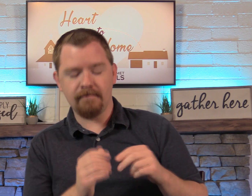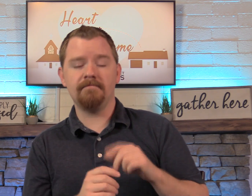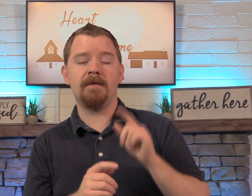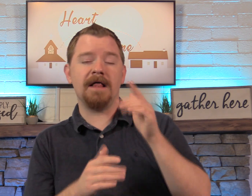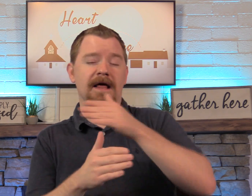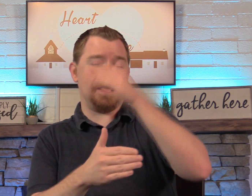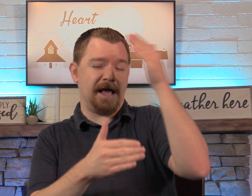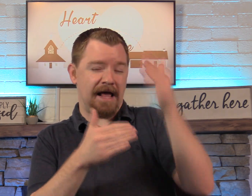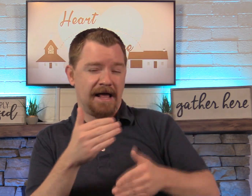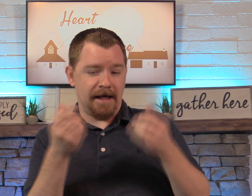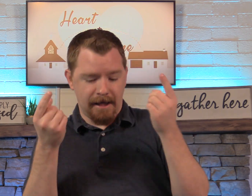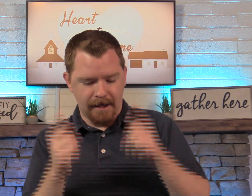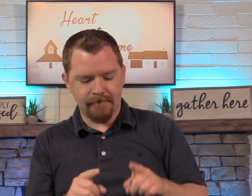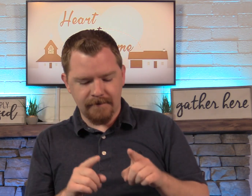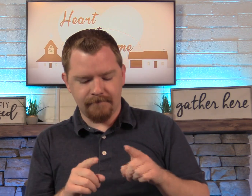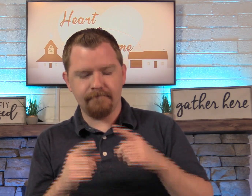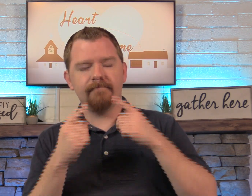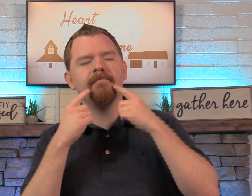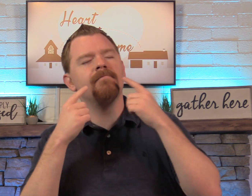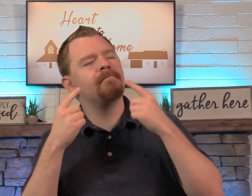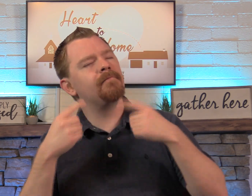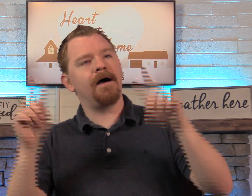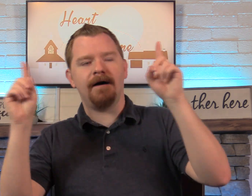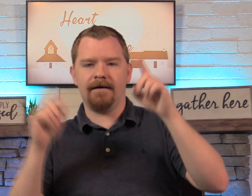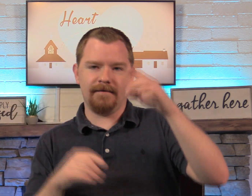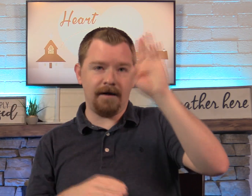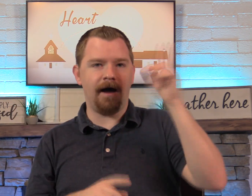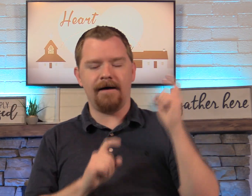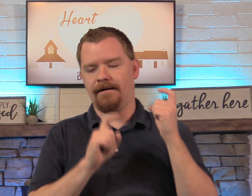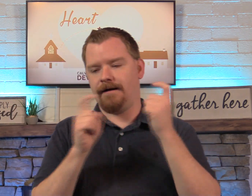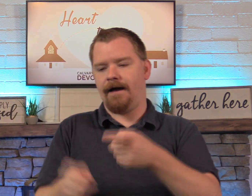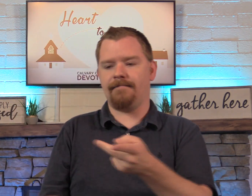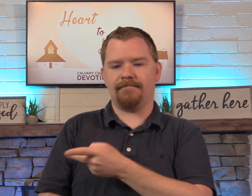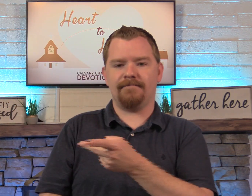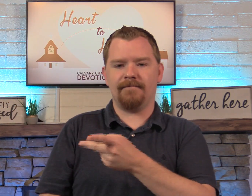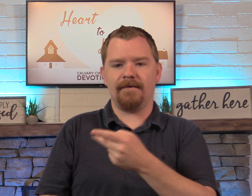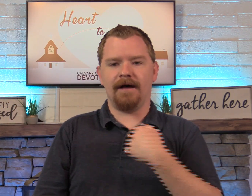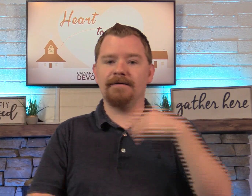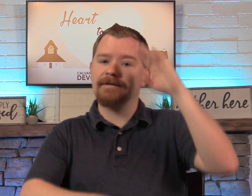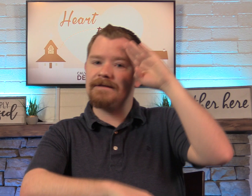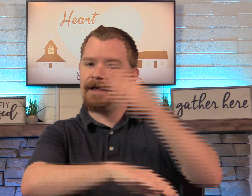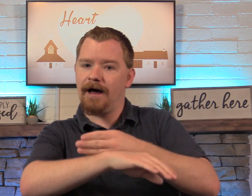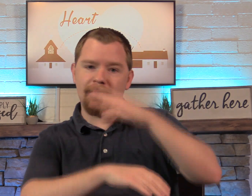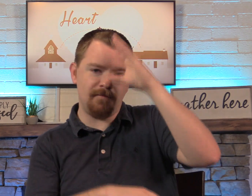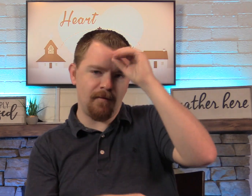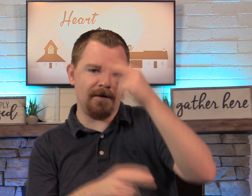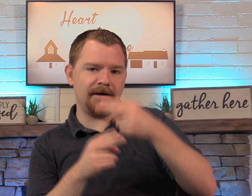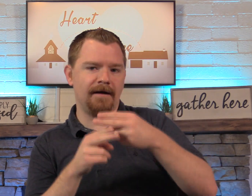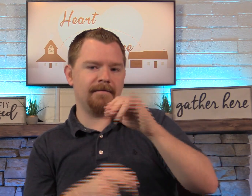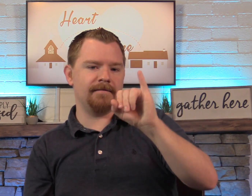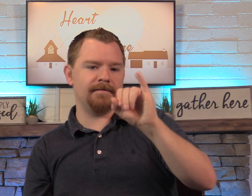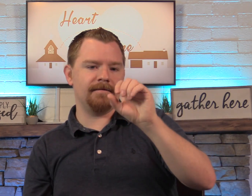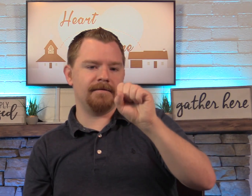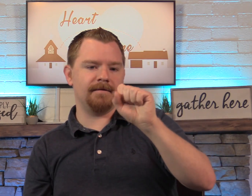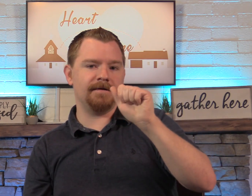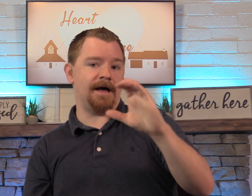But God had plans for her and Abraham, and they were successful. He gave them a boy. He named